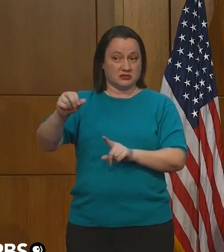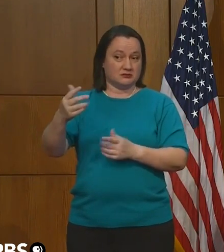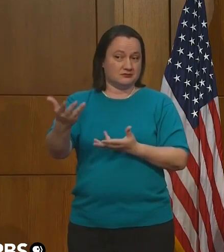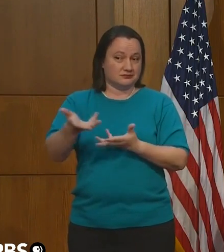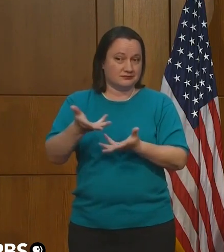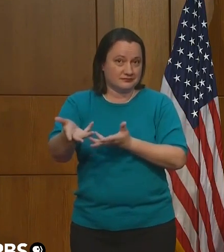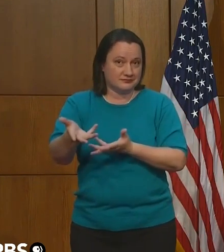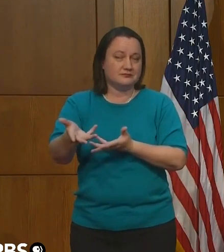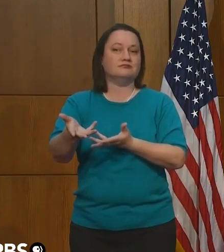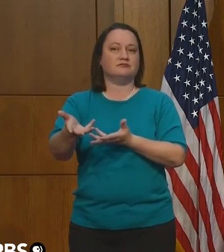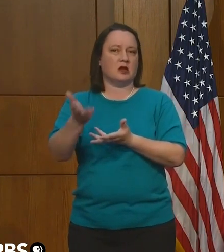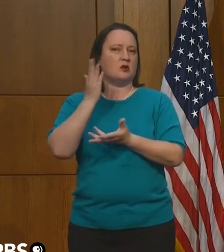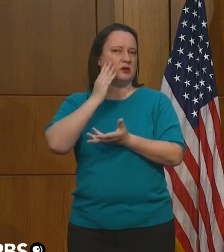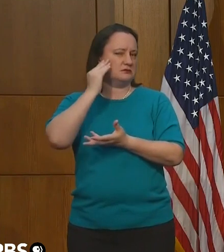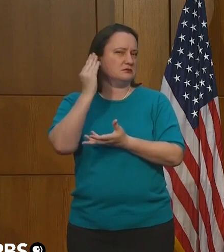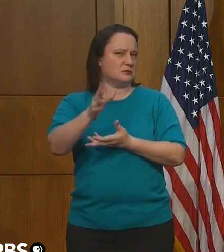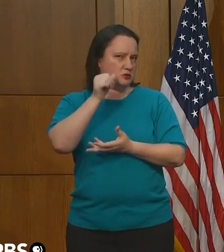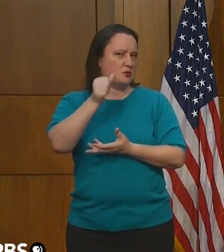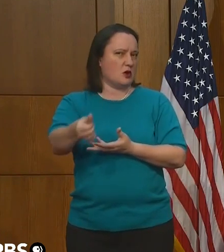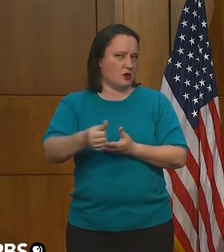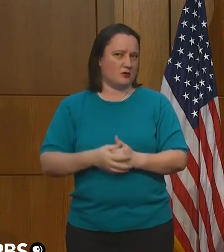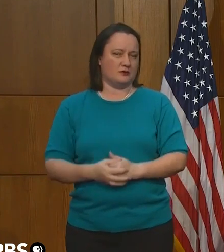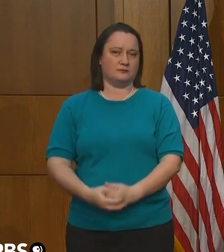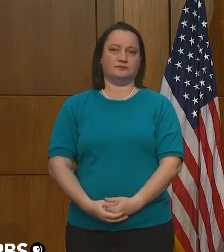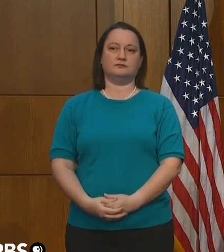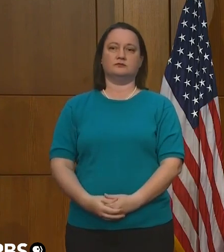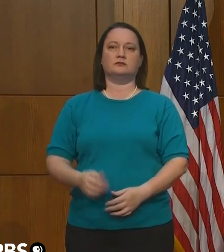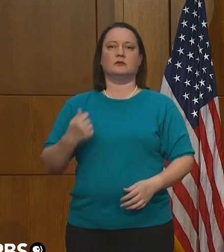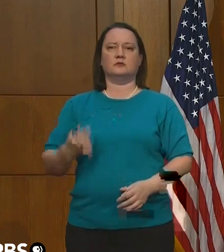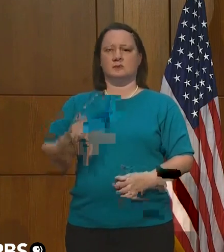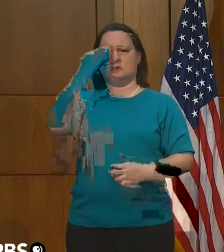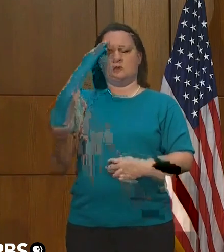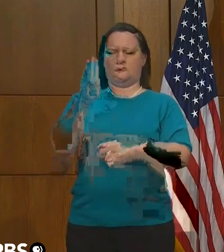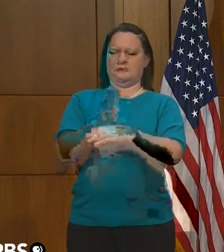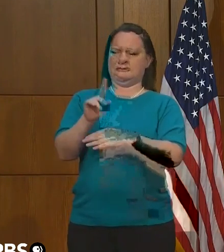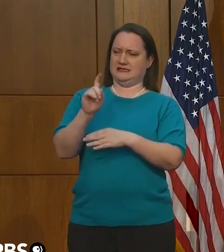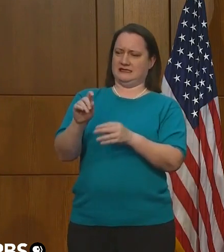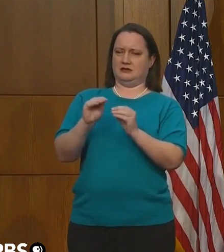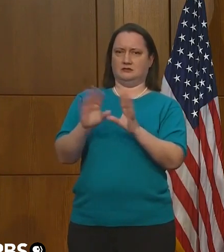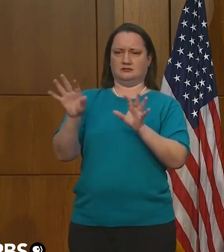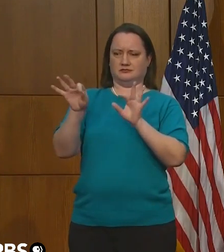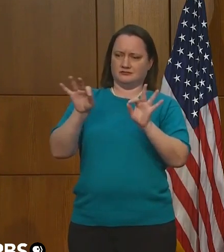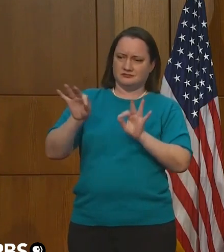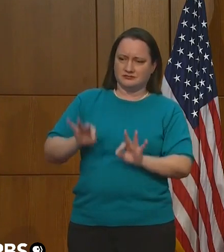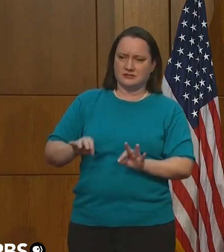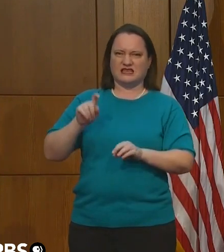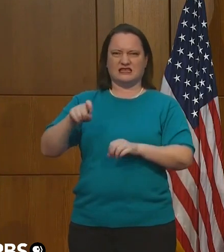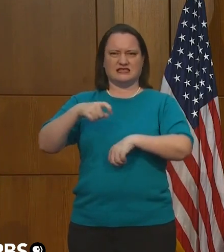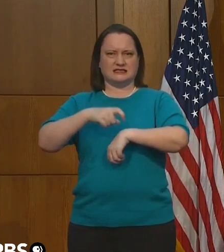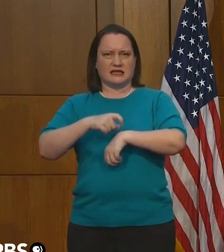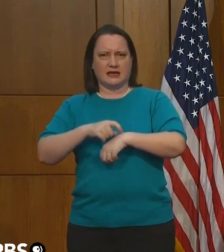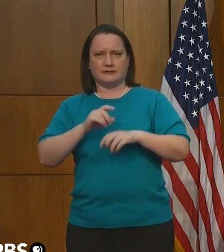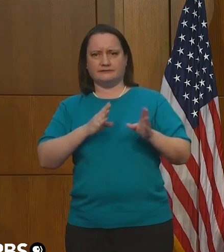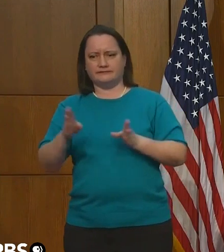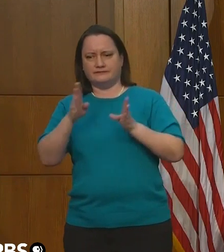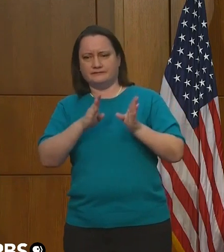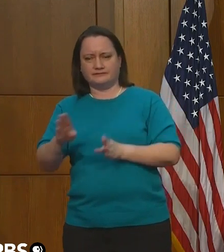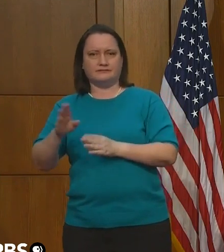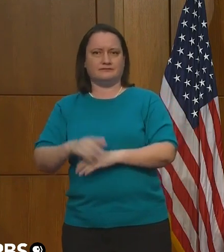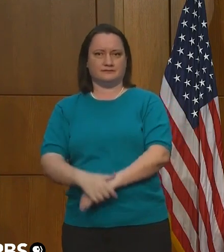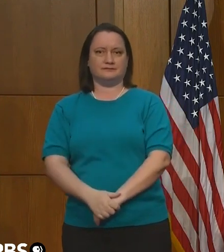on that tomorrow. We all understand that businesses need clarity and time to prepare. I want